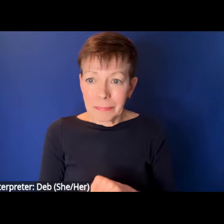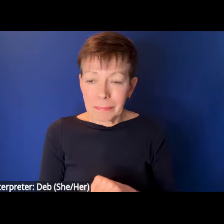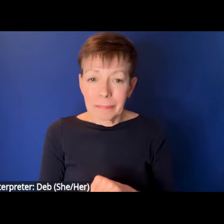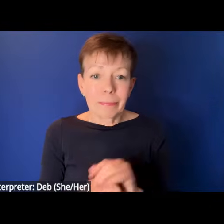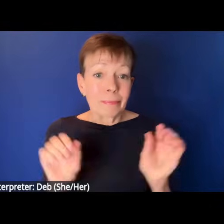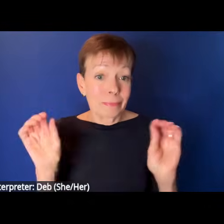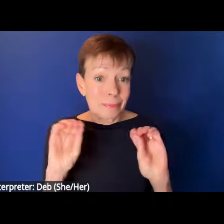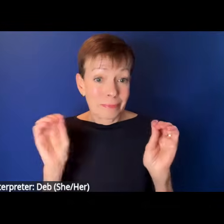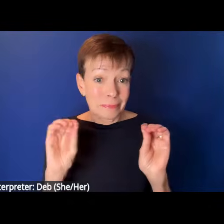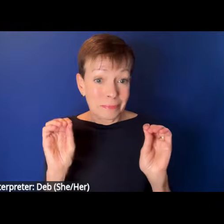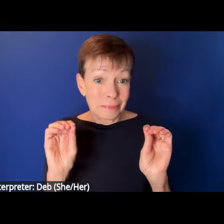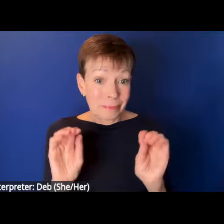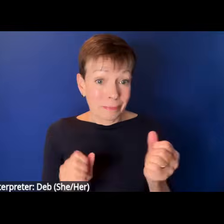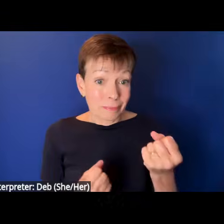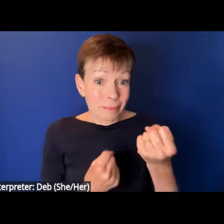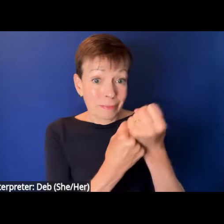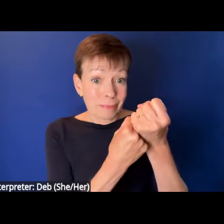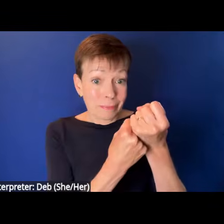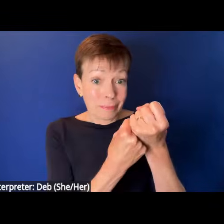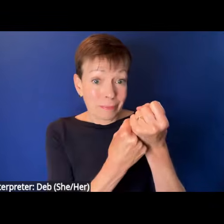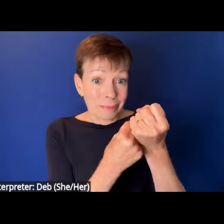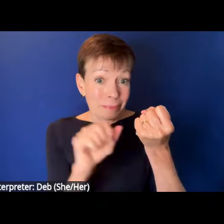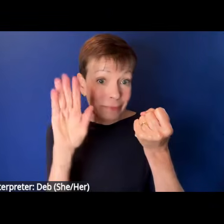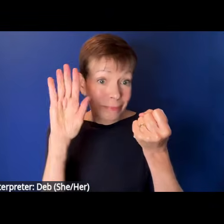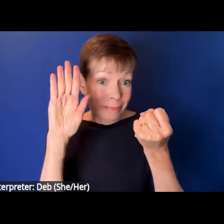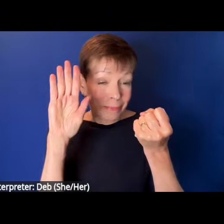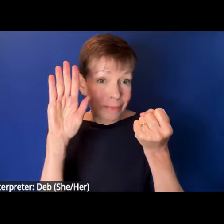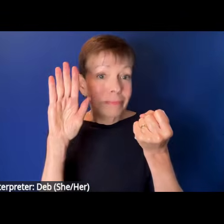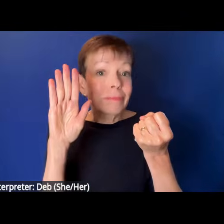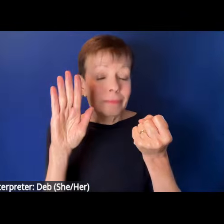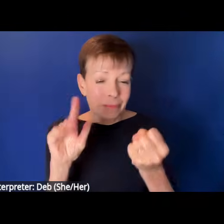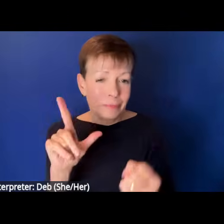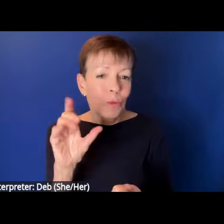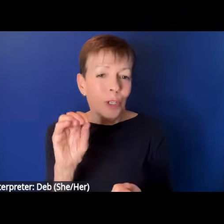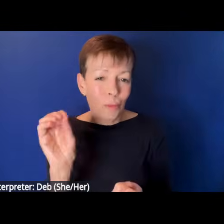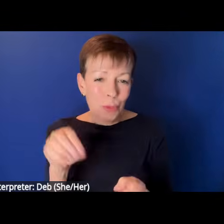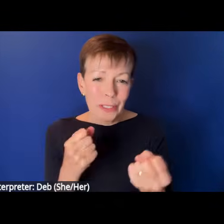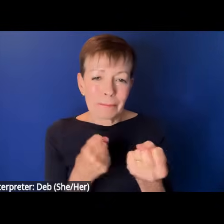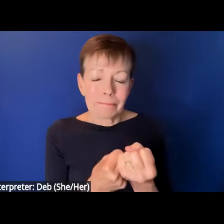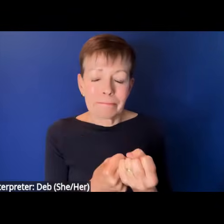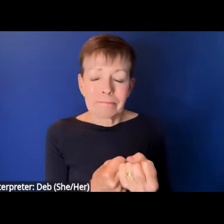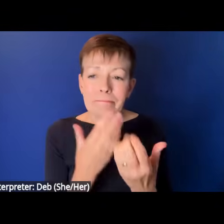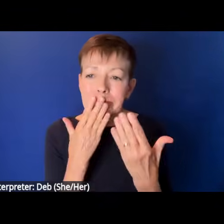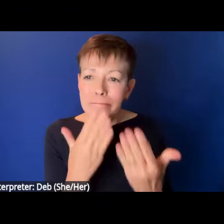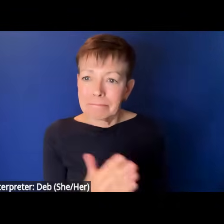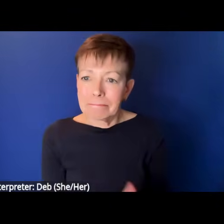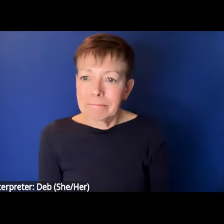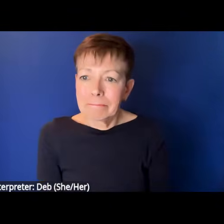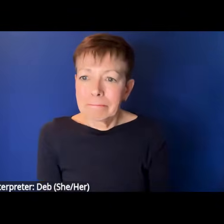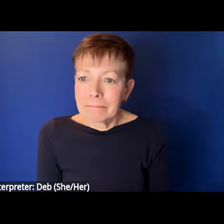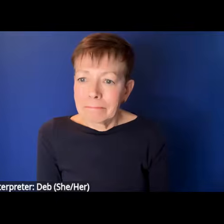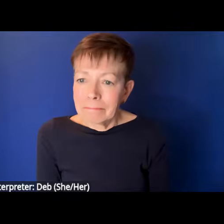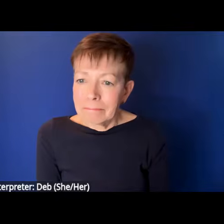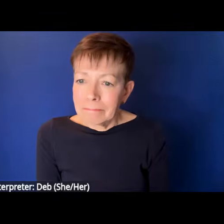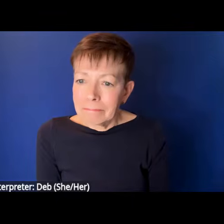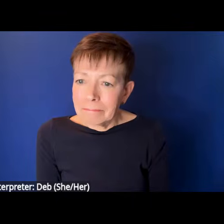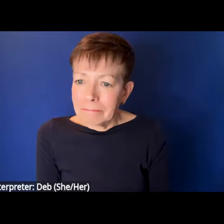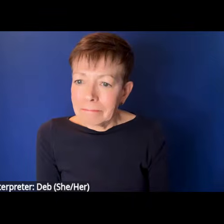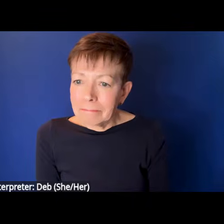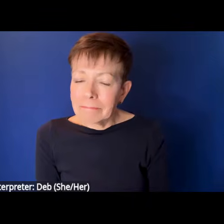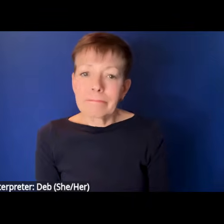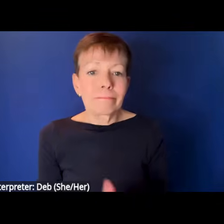Seeing that, all those in favor, show of hands. And that is unanimous. Thank you very much. Okay, so we're